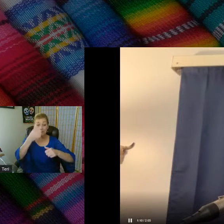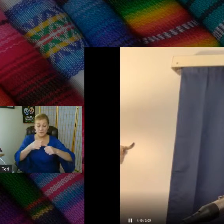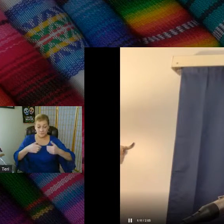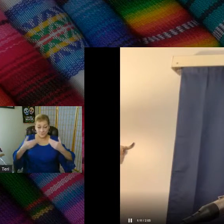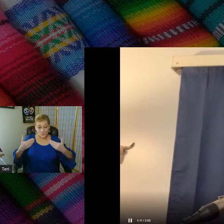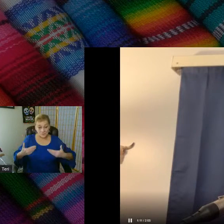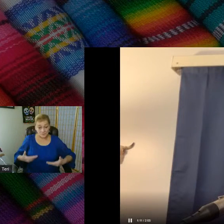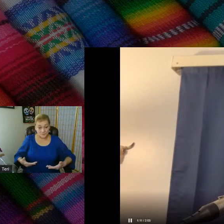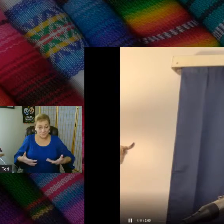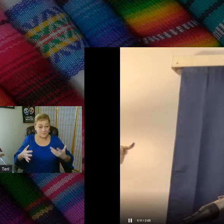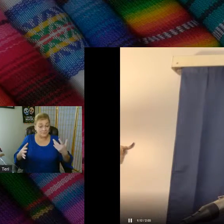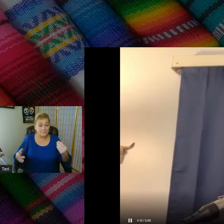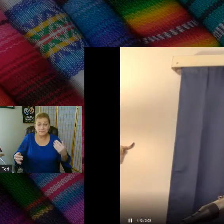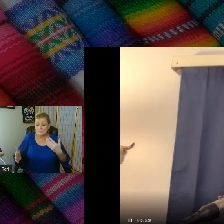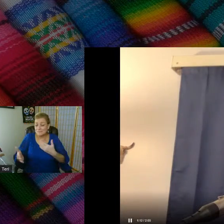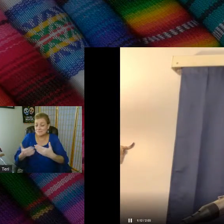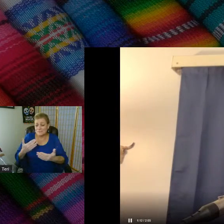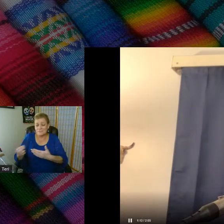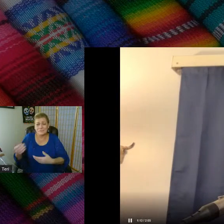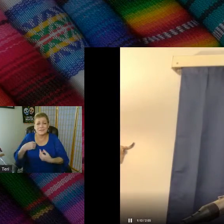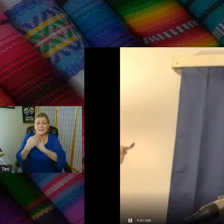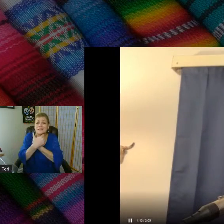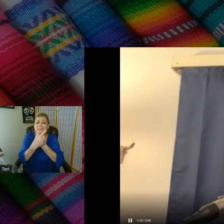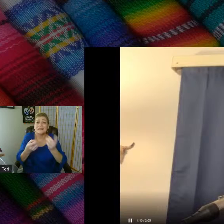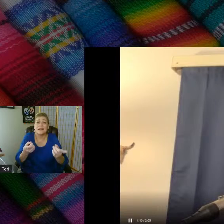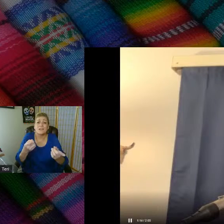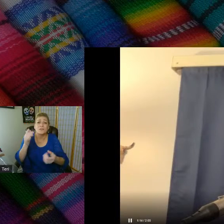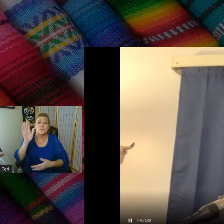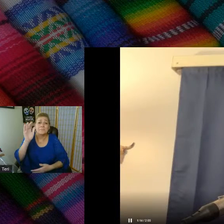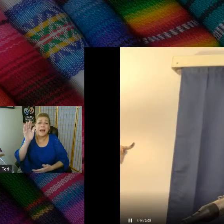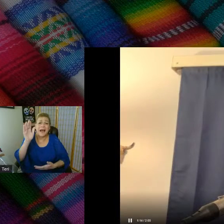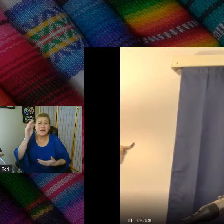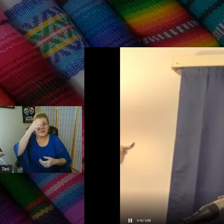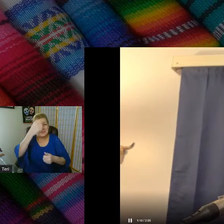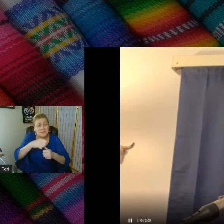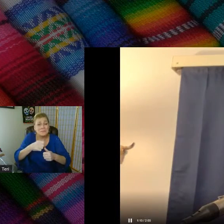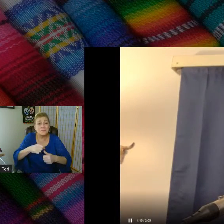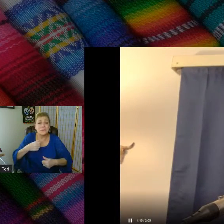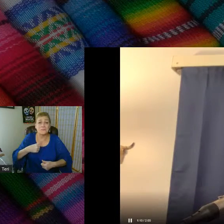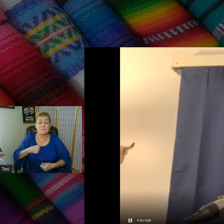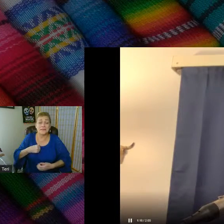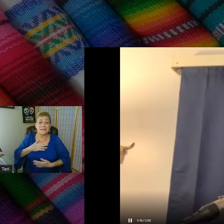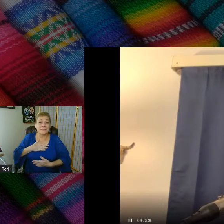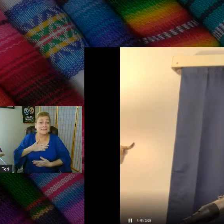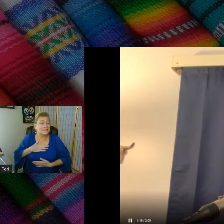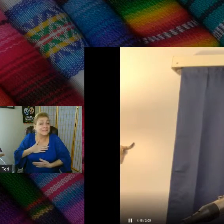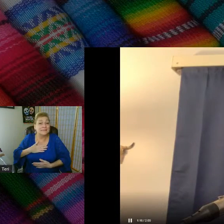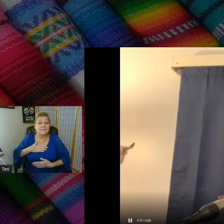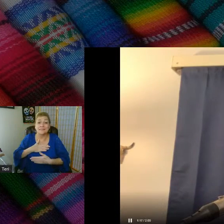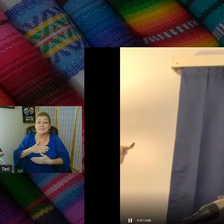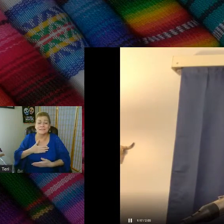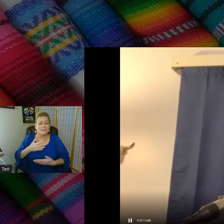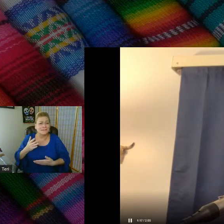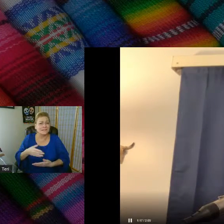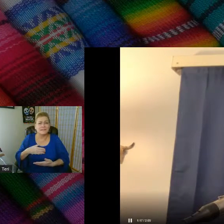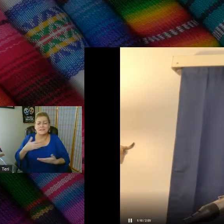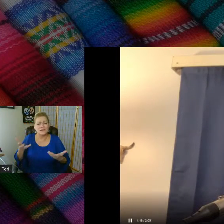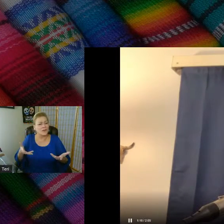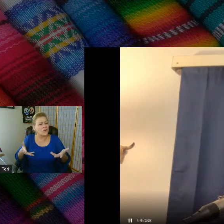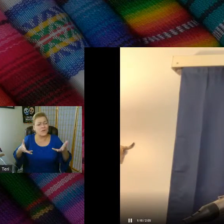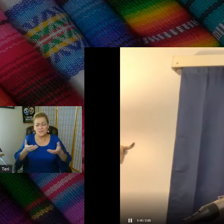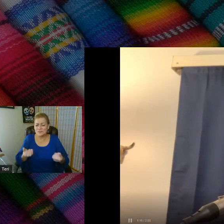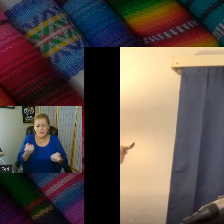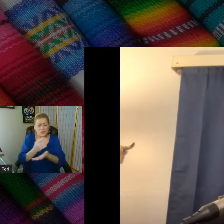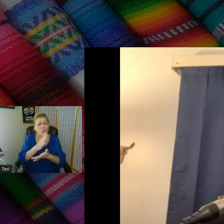I have to say goodbye, remember me. Don't let it make you